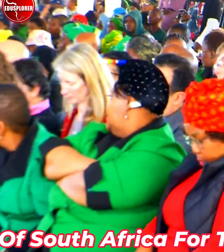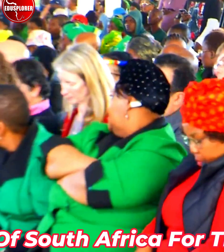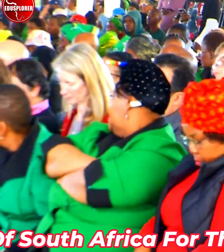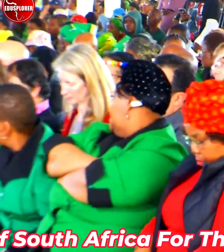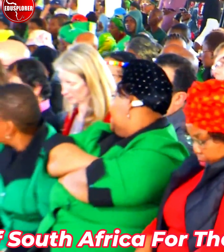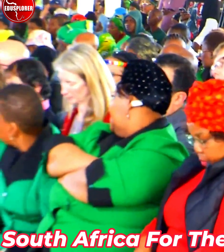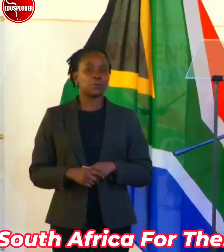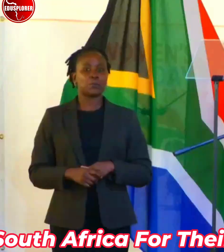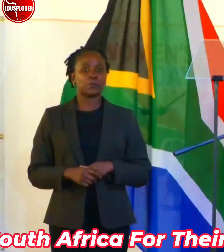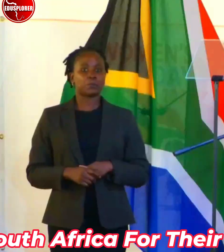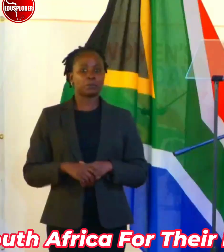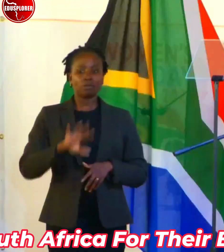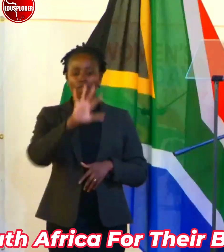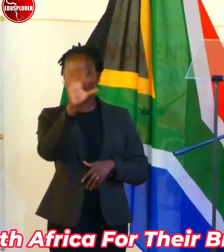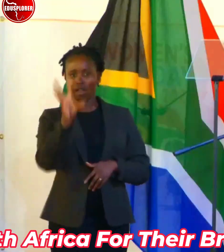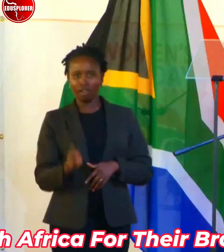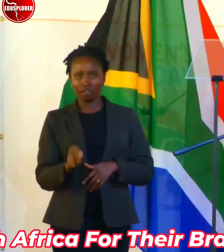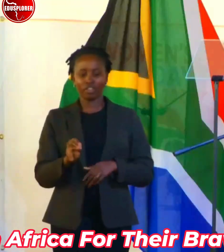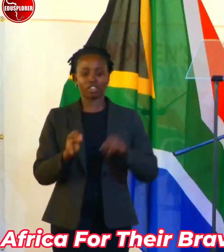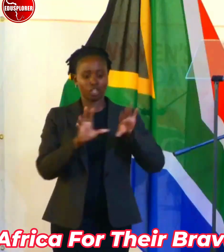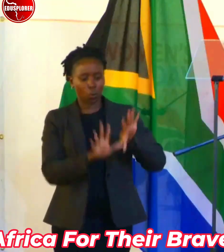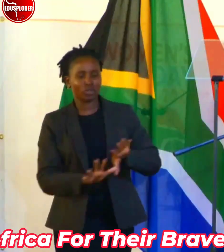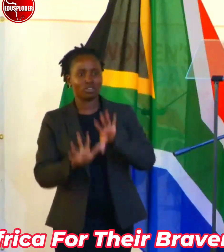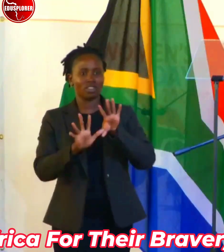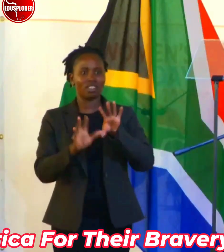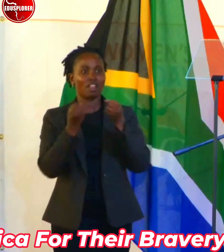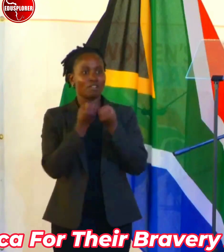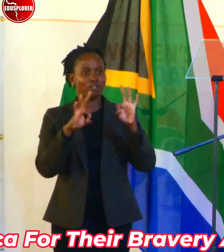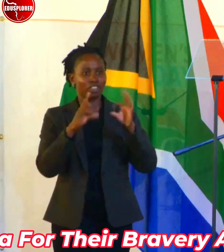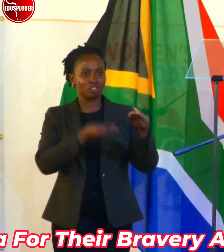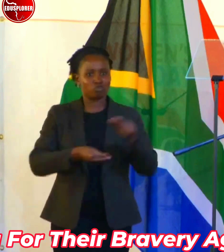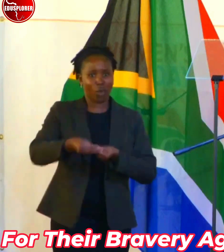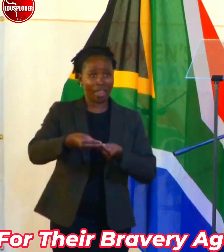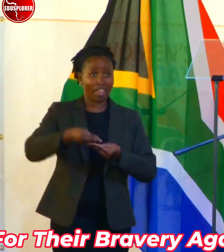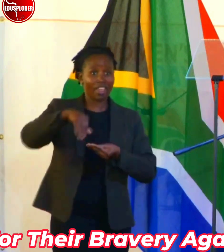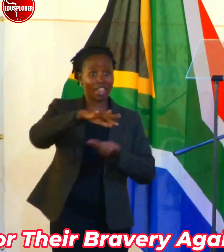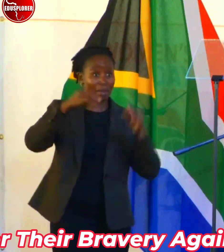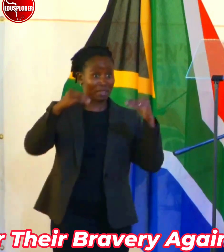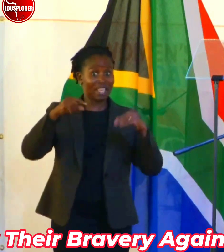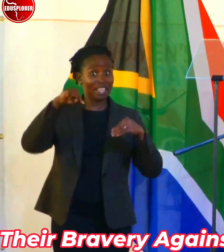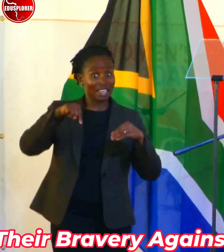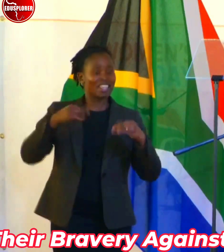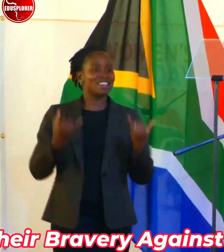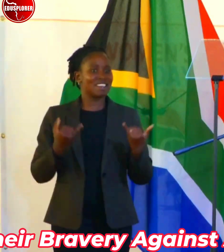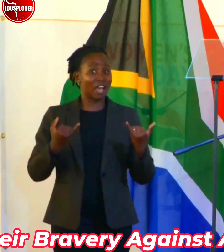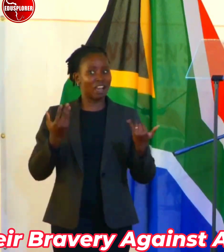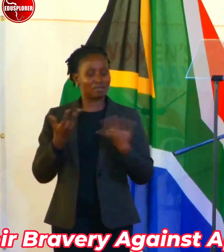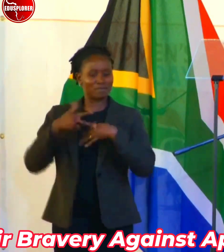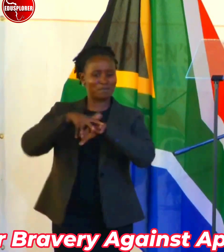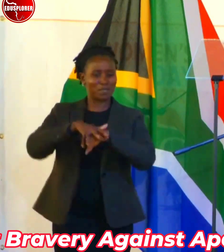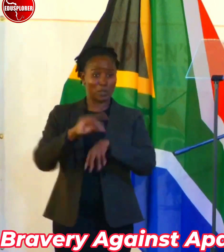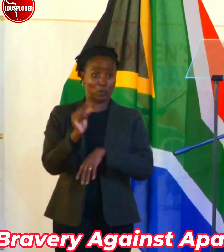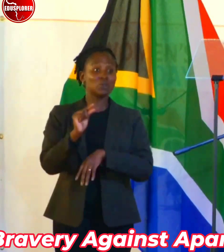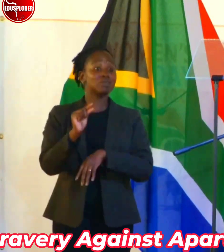The African Continental Free Trade Area, which is now in implementation mode,